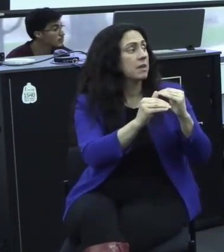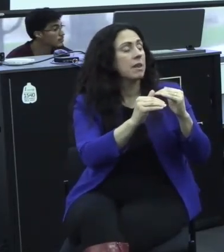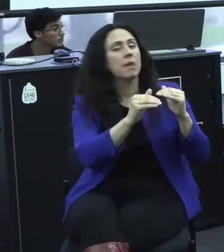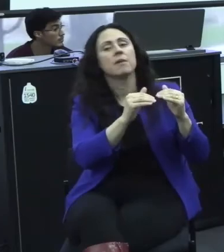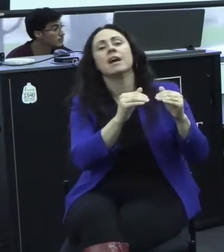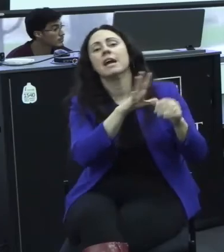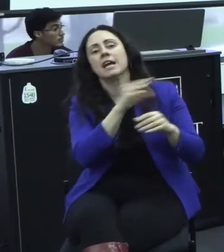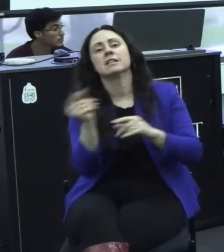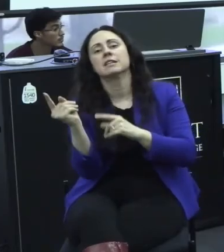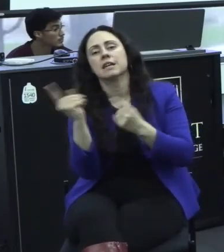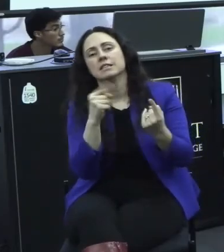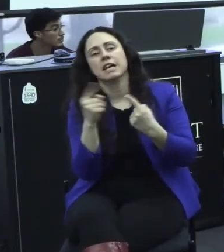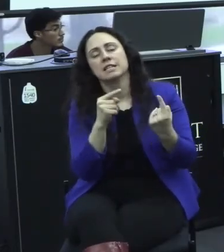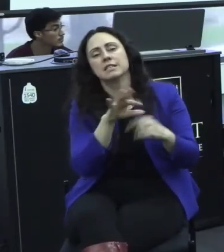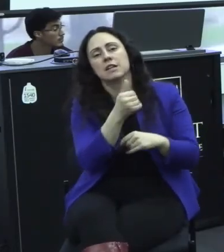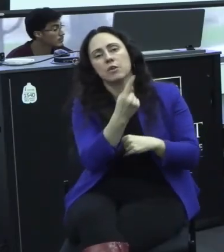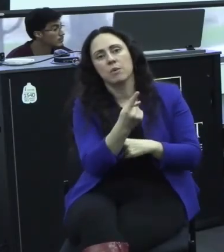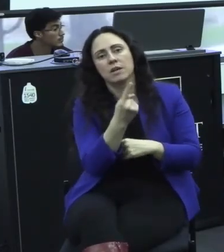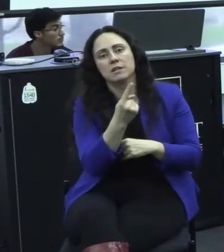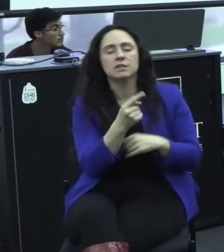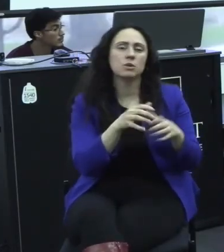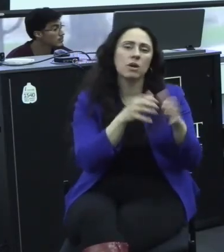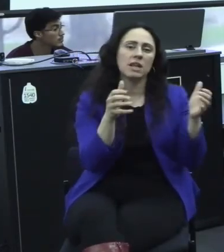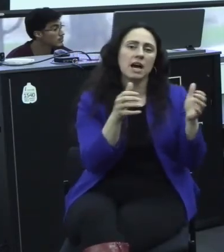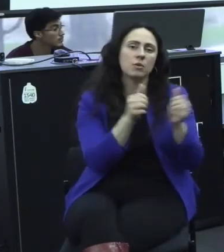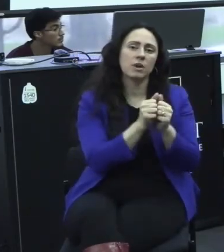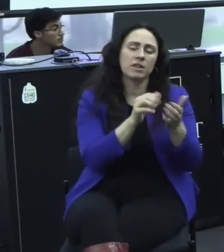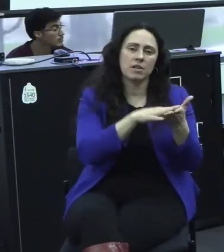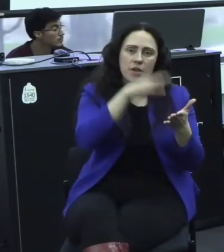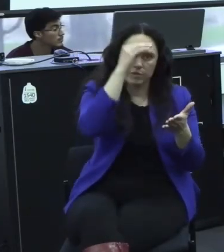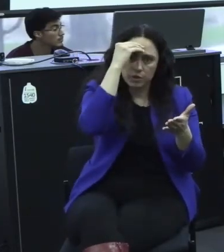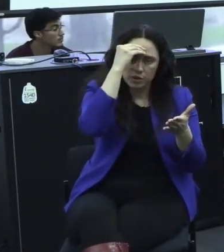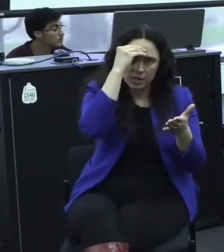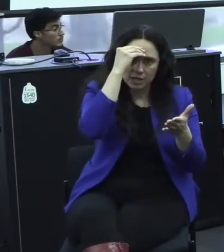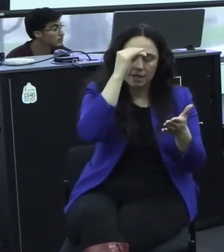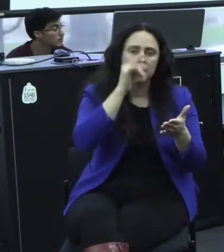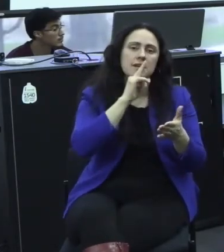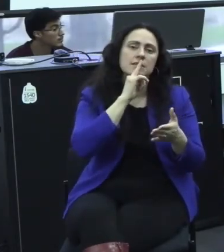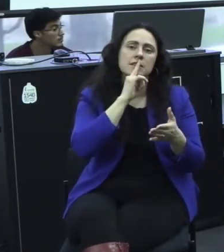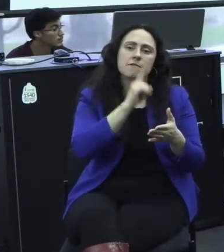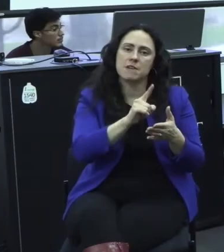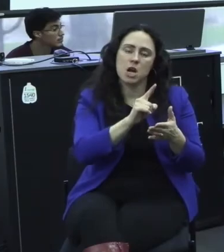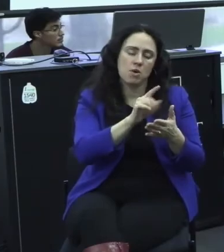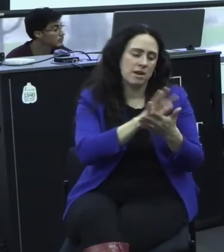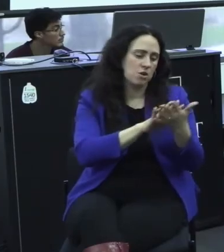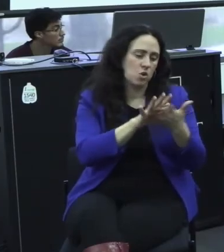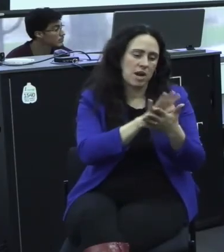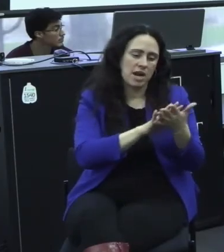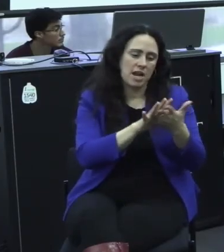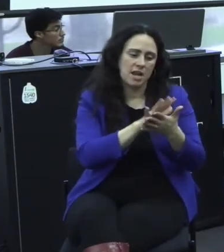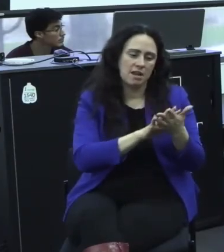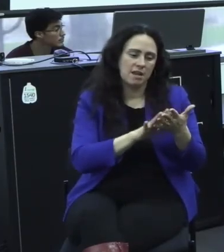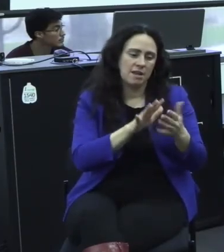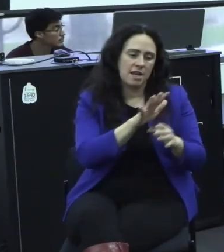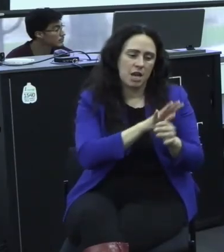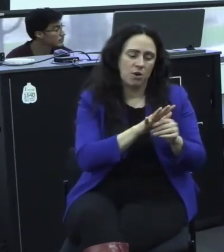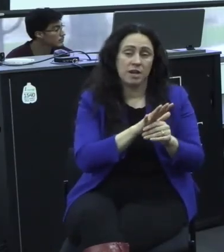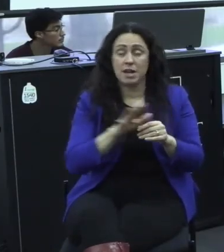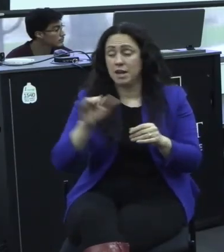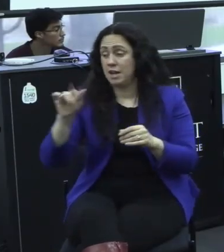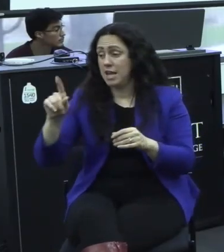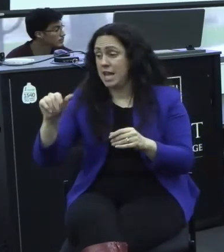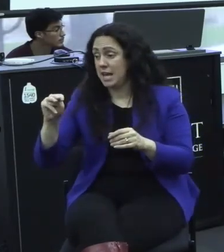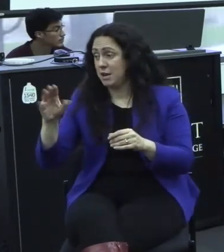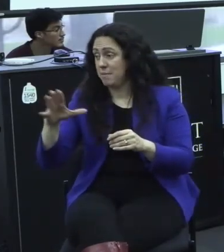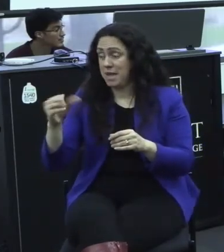one for that as well. So lots with the learning, it's a very gray area. Adam and I are finishing each other's sentences up